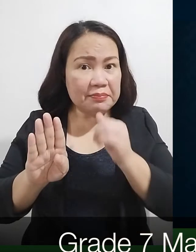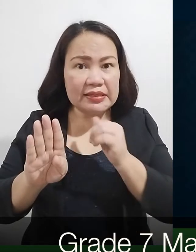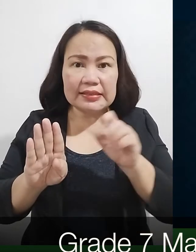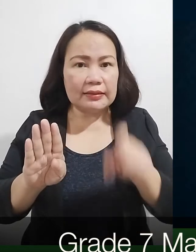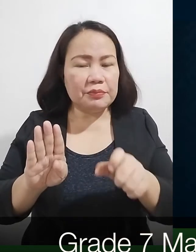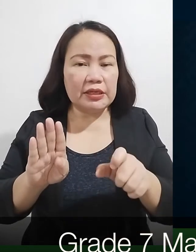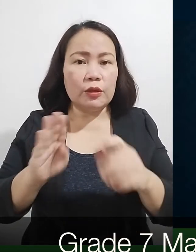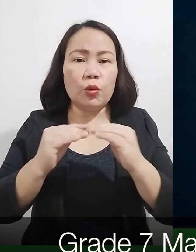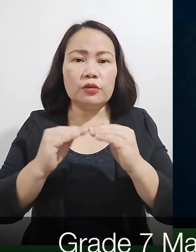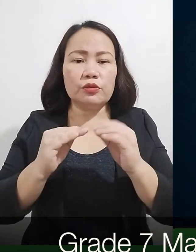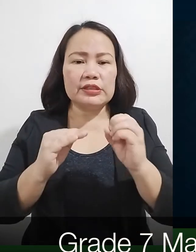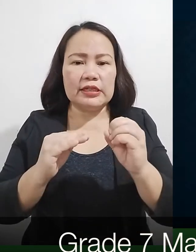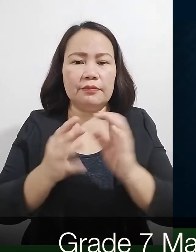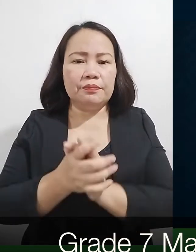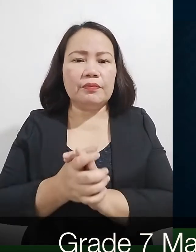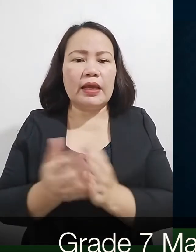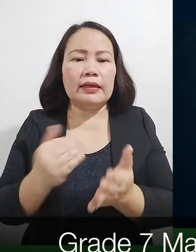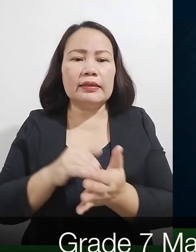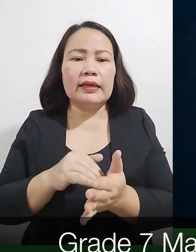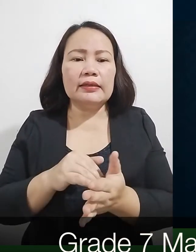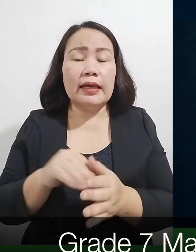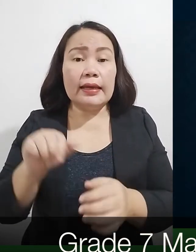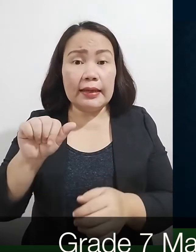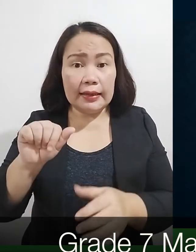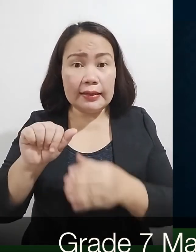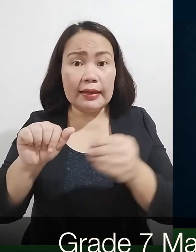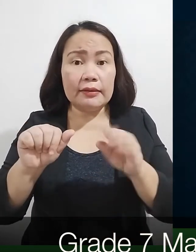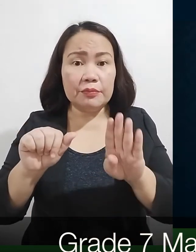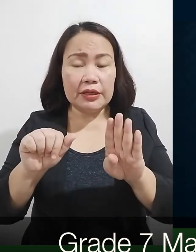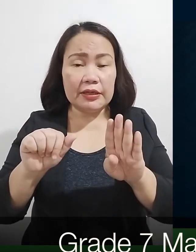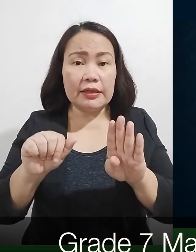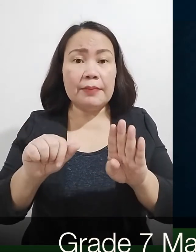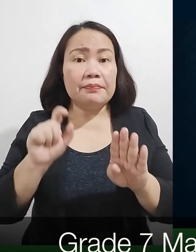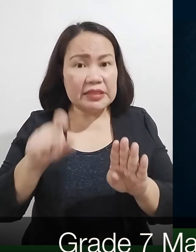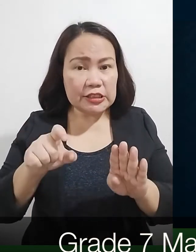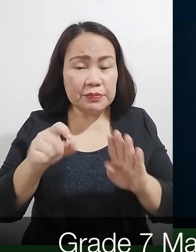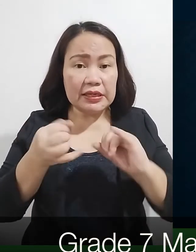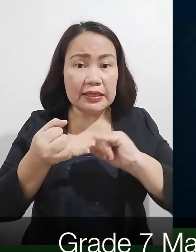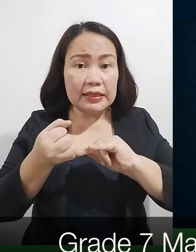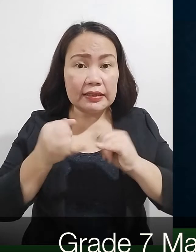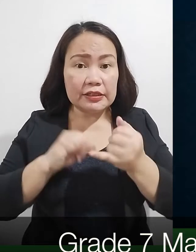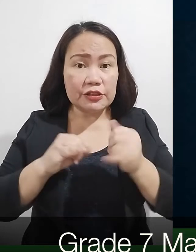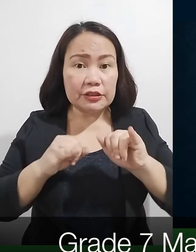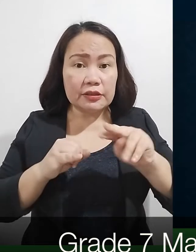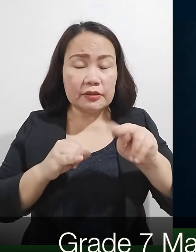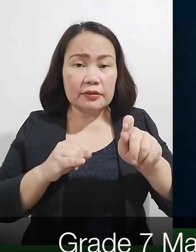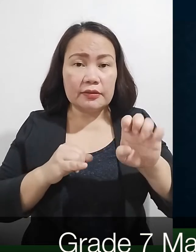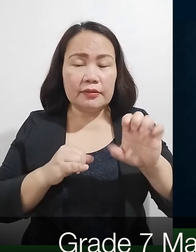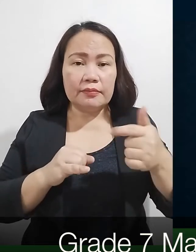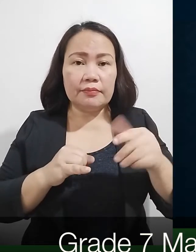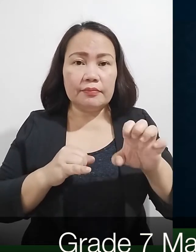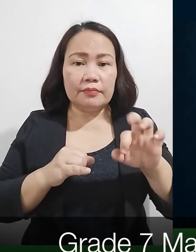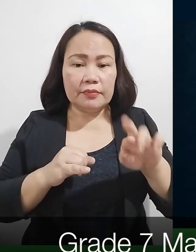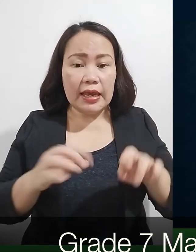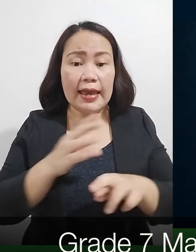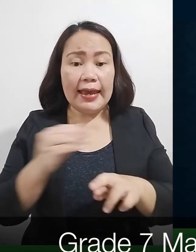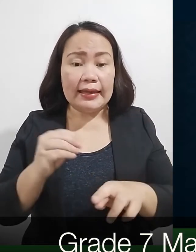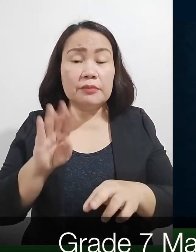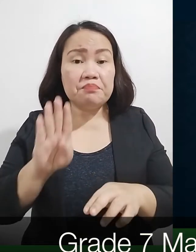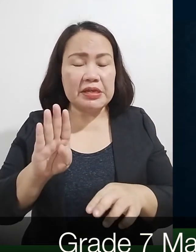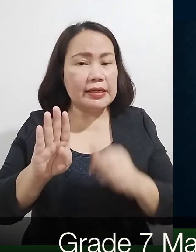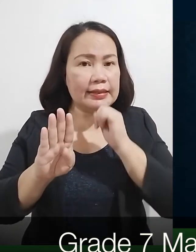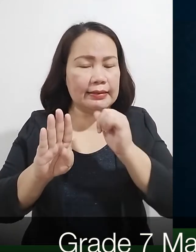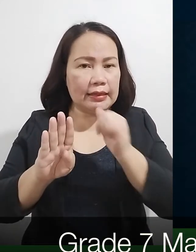or your numerator and denominator should be integers and your B should not be equal to 0 so that your